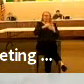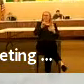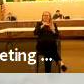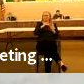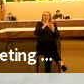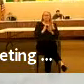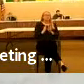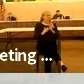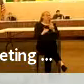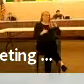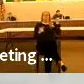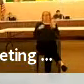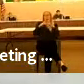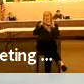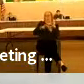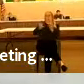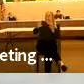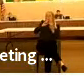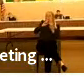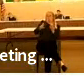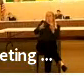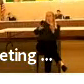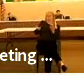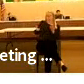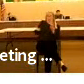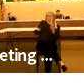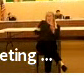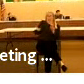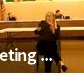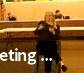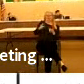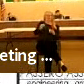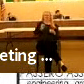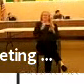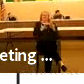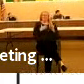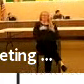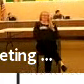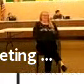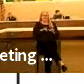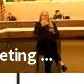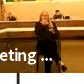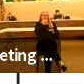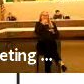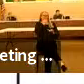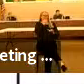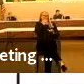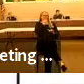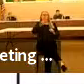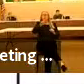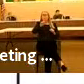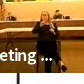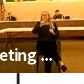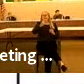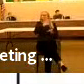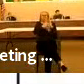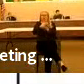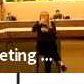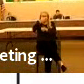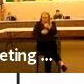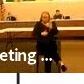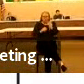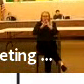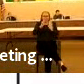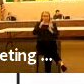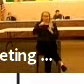I'm just reading what's on your report. And Yeah, I'm sorry, it might be a I just, clerical error there, but the code requires 2.5 spaces per unit. So there would